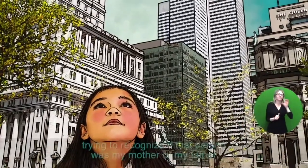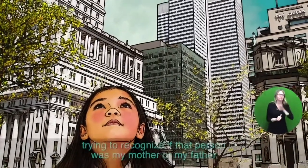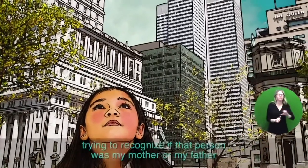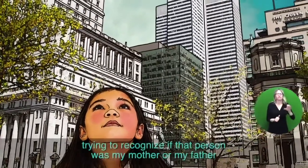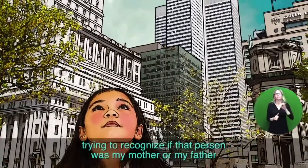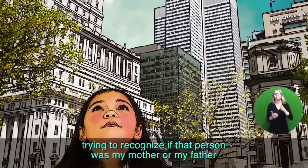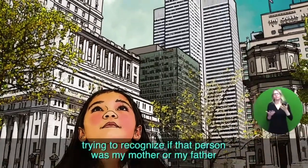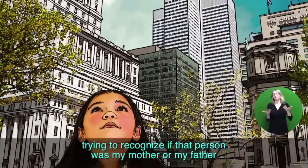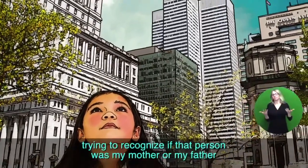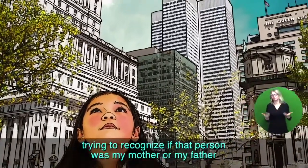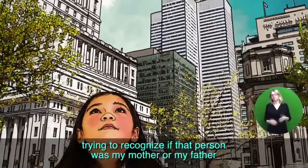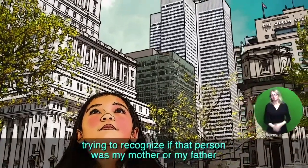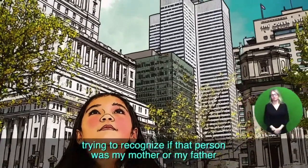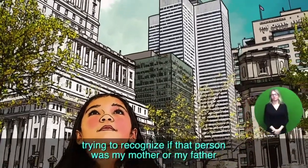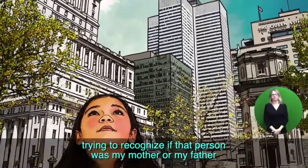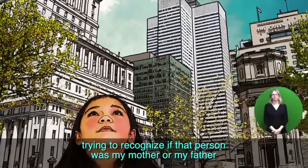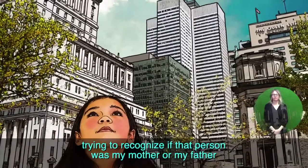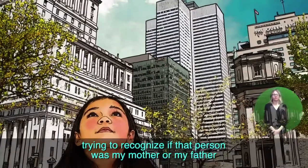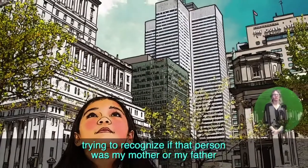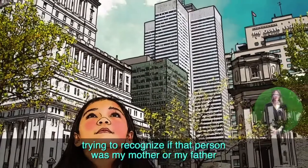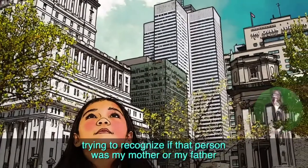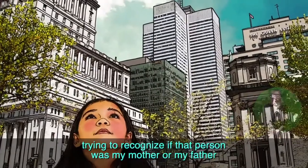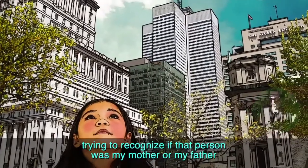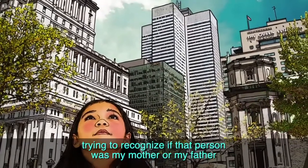to recognize